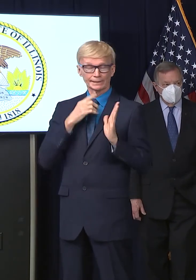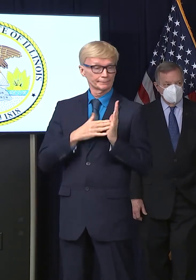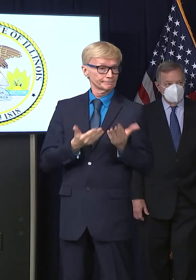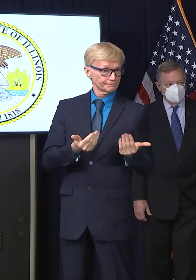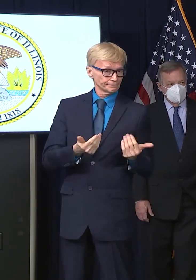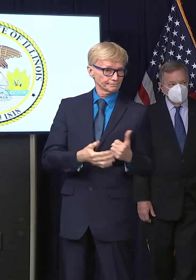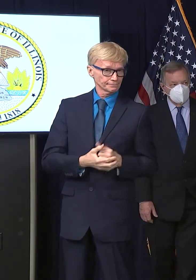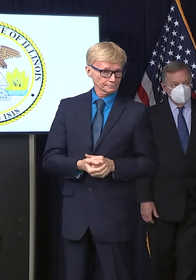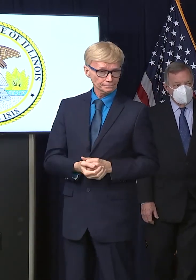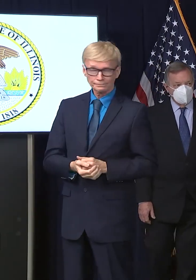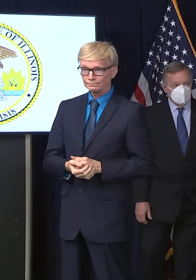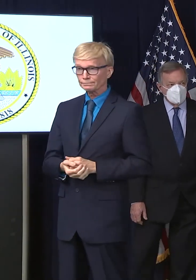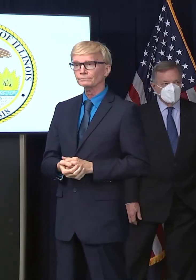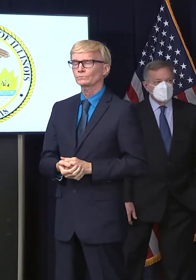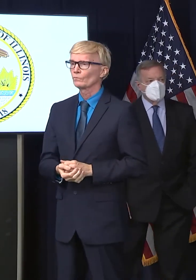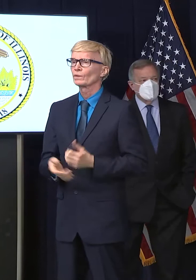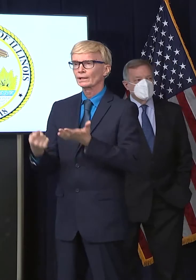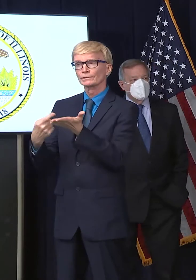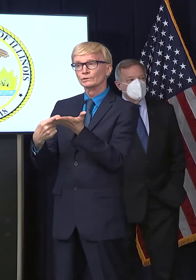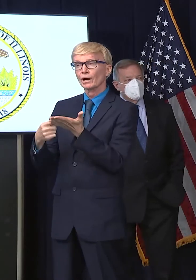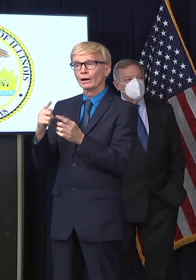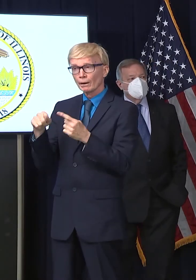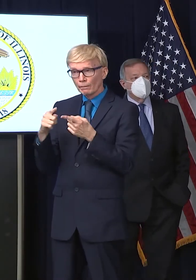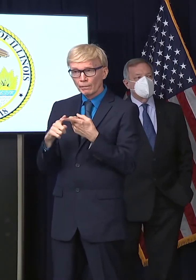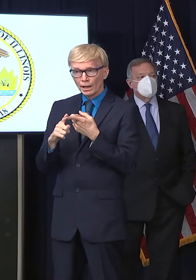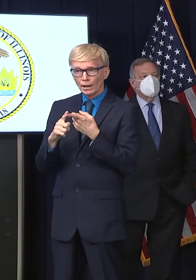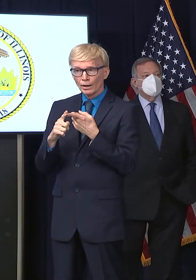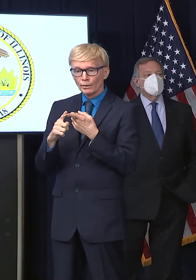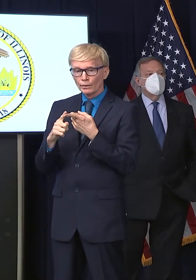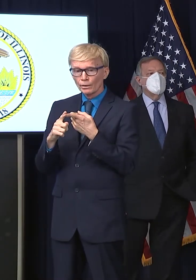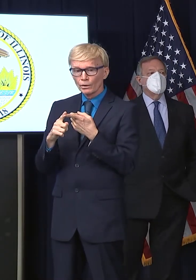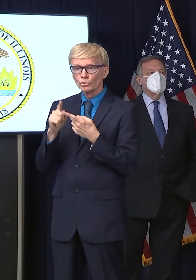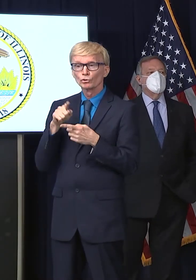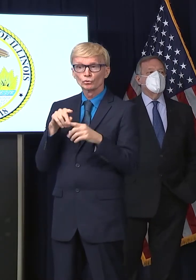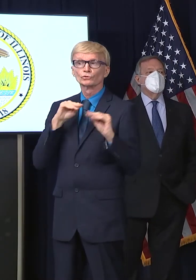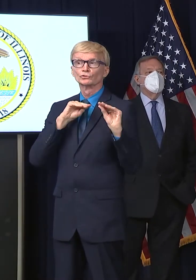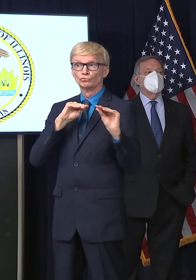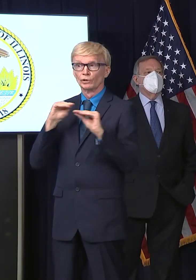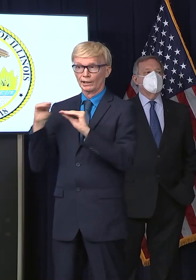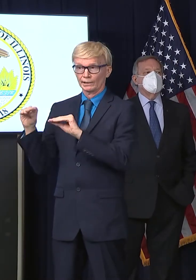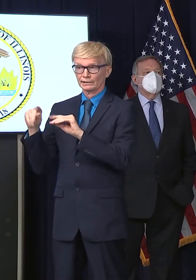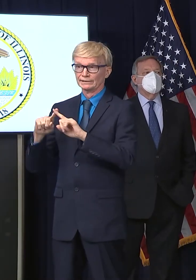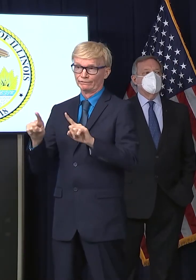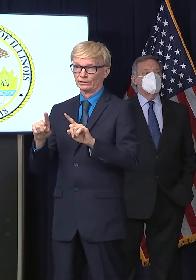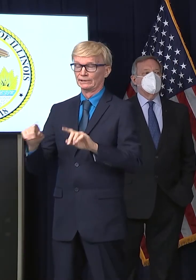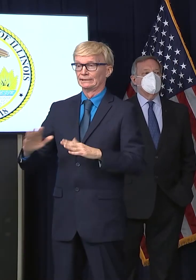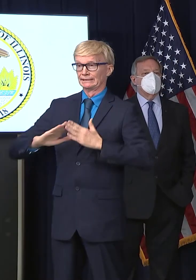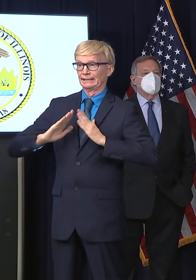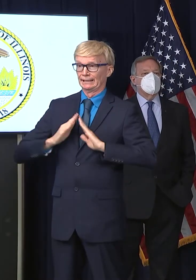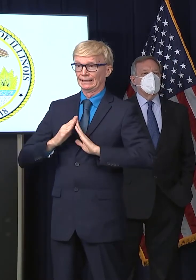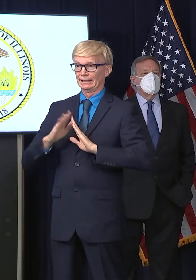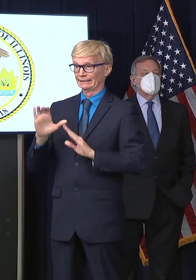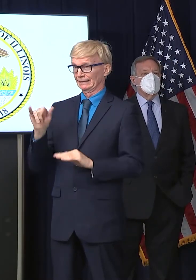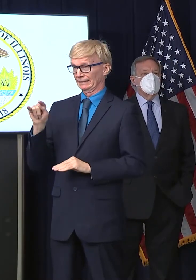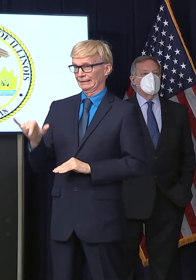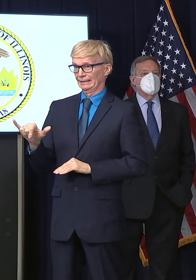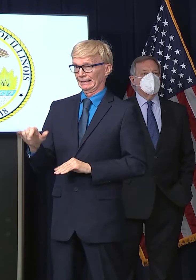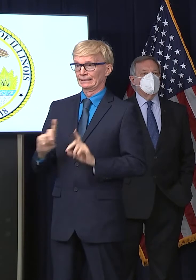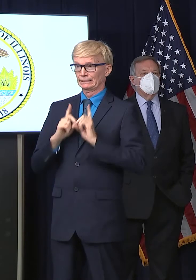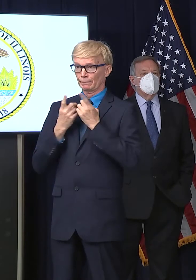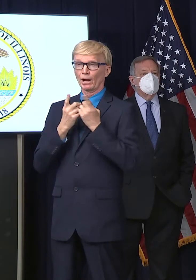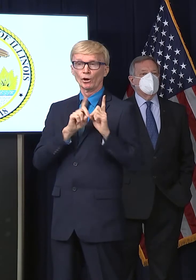again. There's talk that was circulating yesterday that you've instructed various city departments to begin preparing